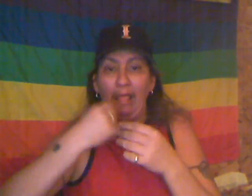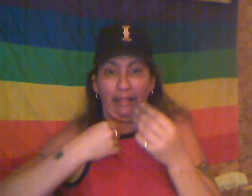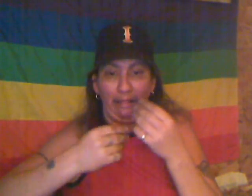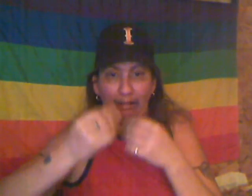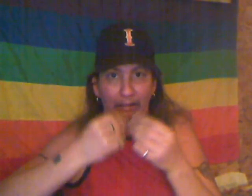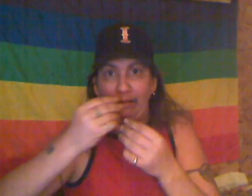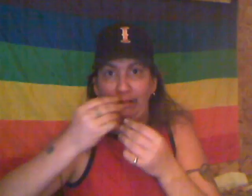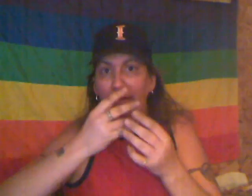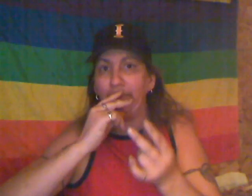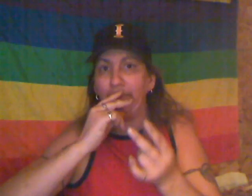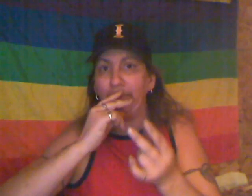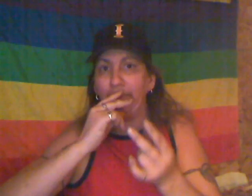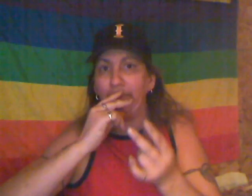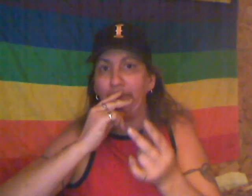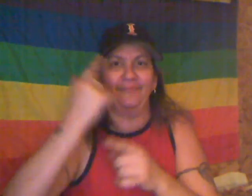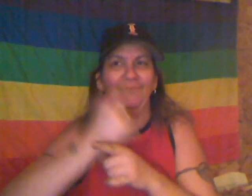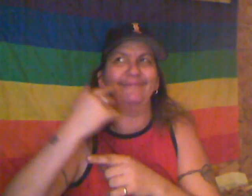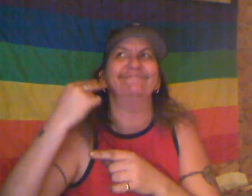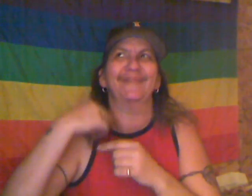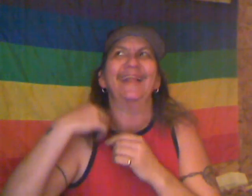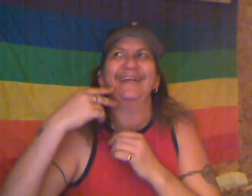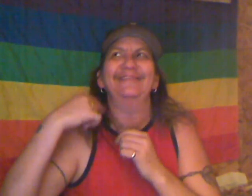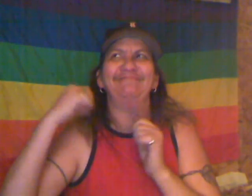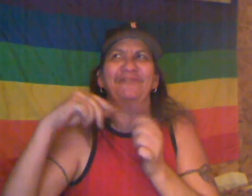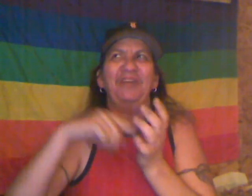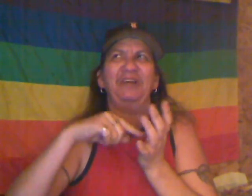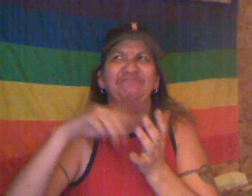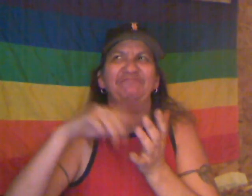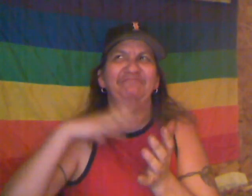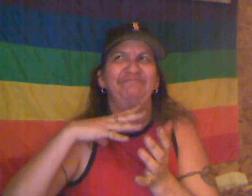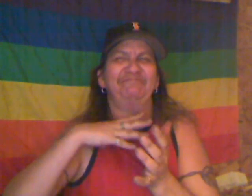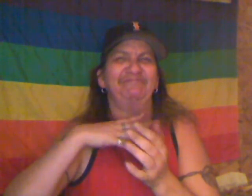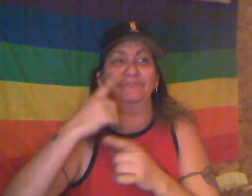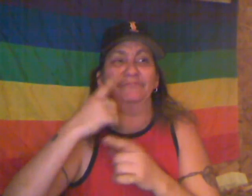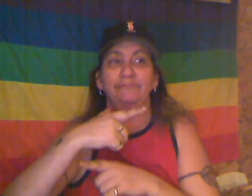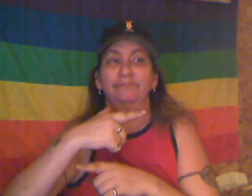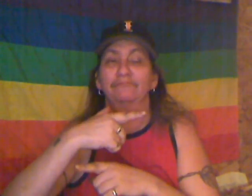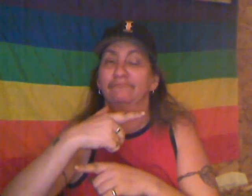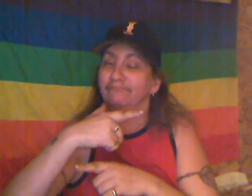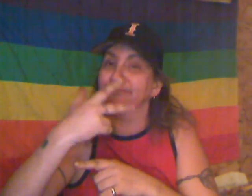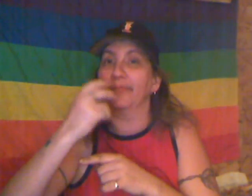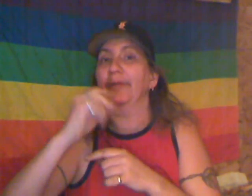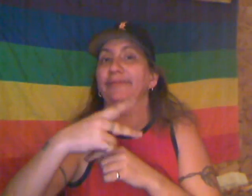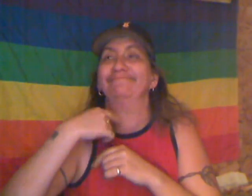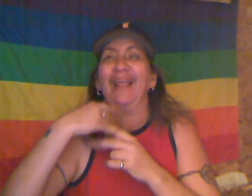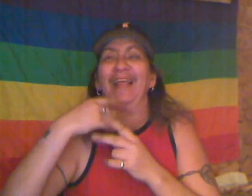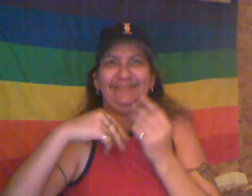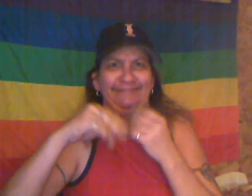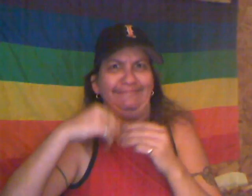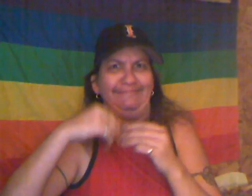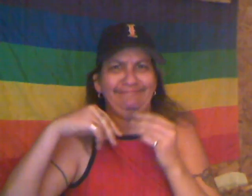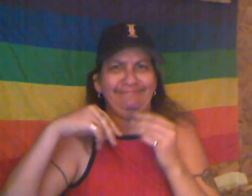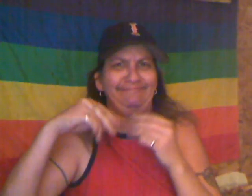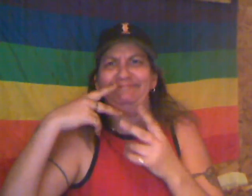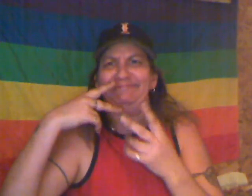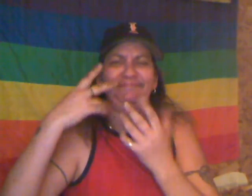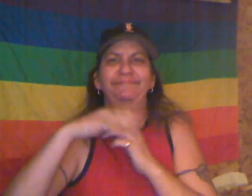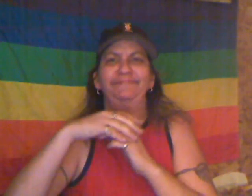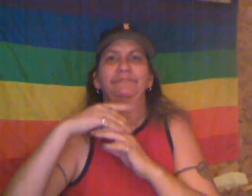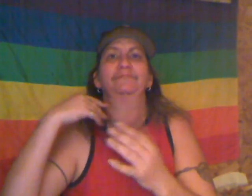this direction, another 1,000 along this direction. And it's taking snapshots. And if we know how far this object is, how far away it is,